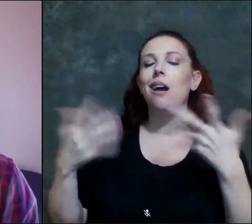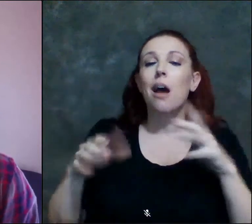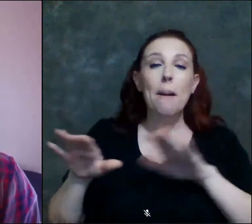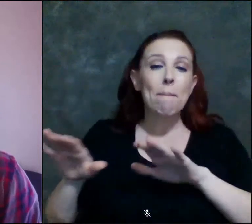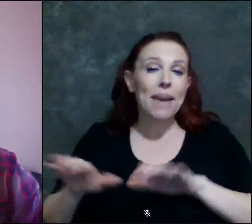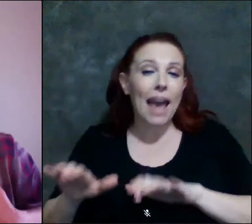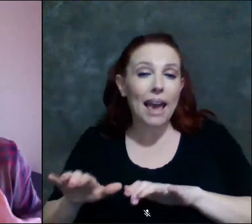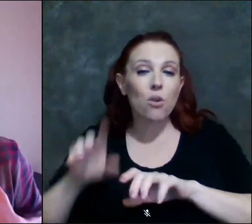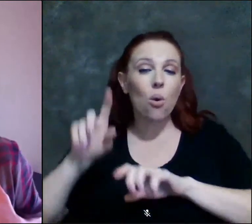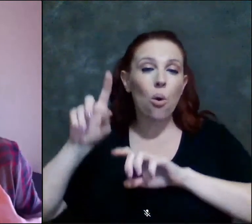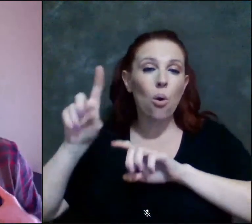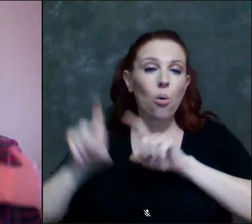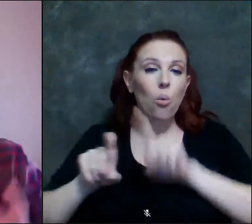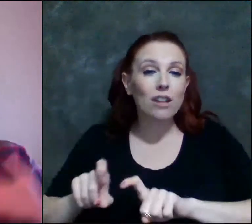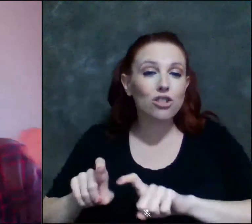questions, like,